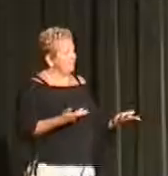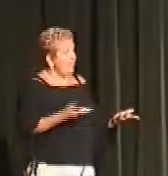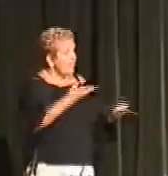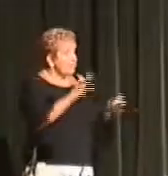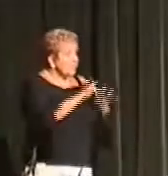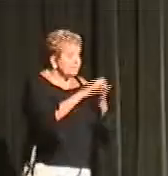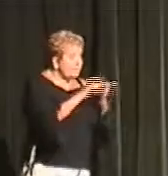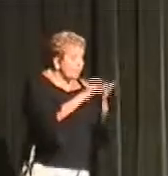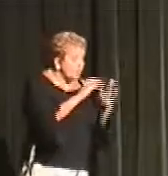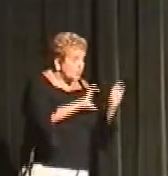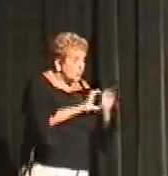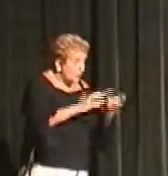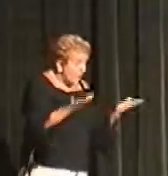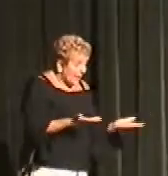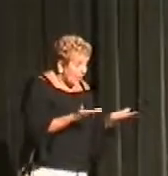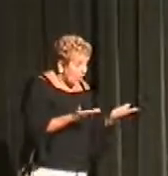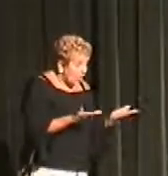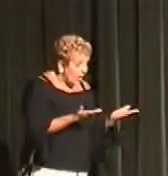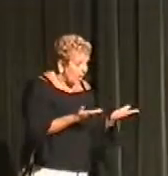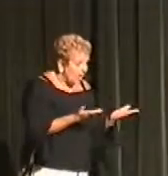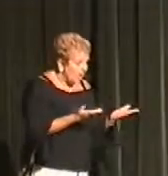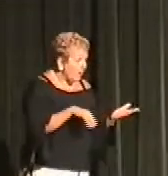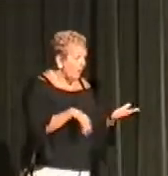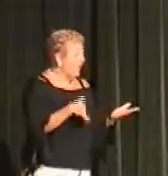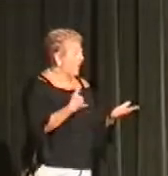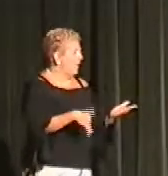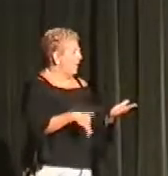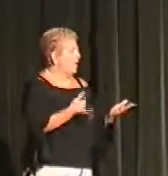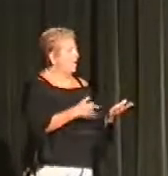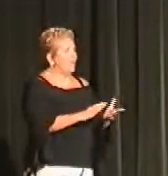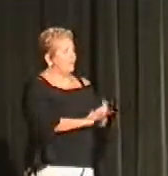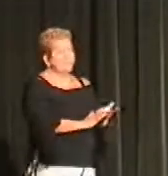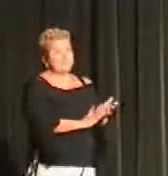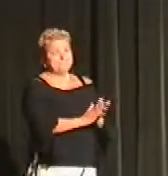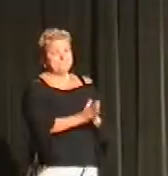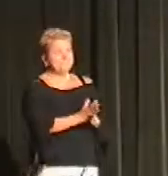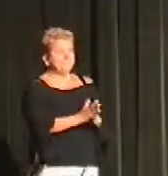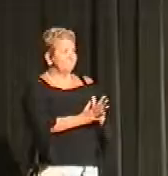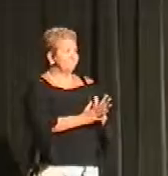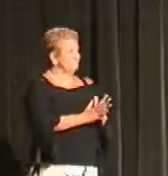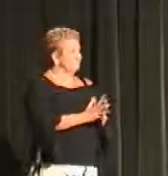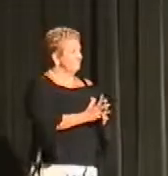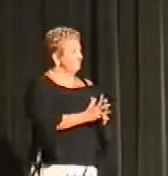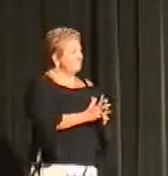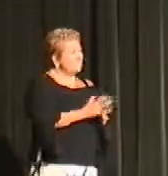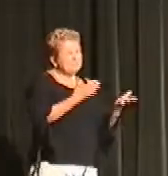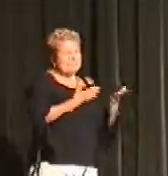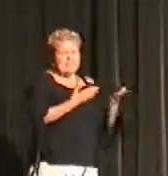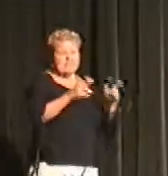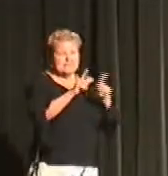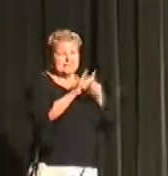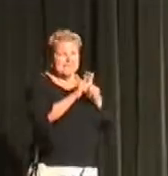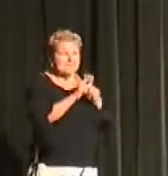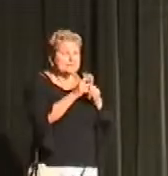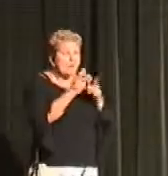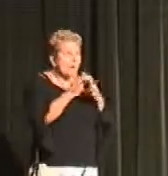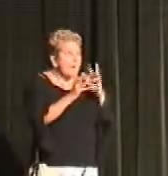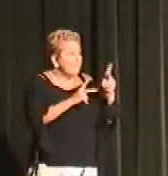do here have had the effect, I think, of maybe what some people get or try to get, you know, from having like